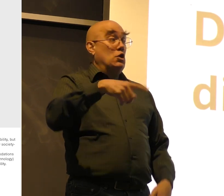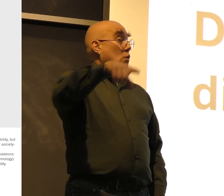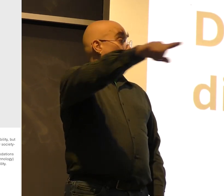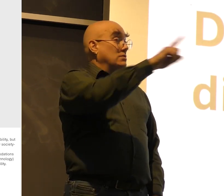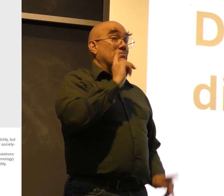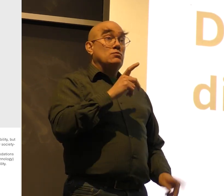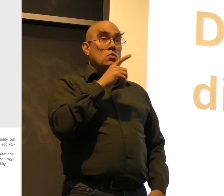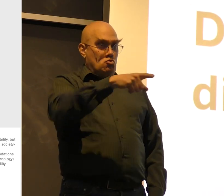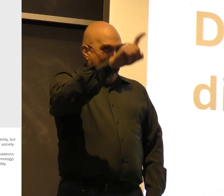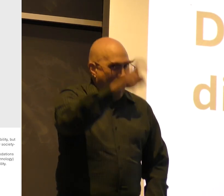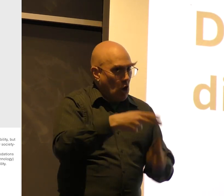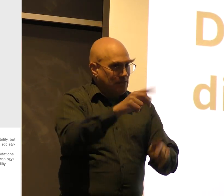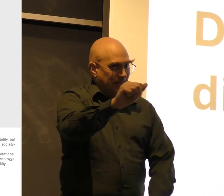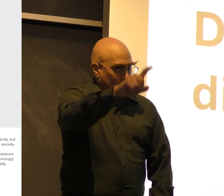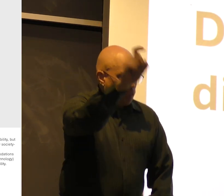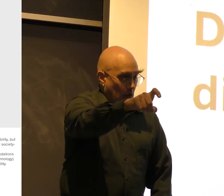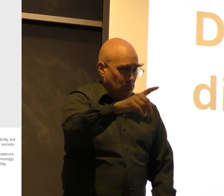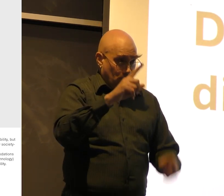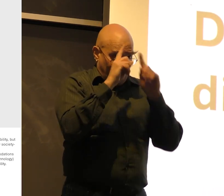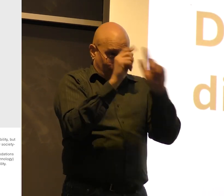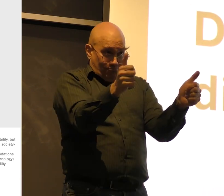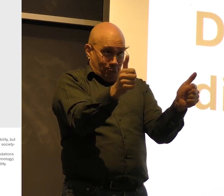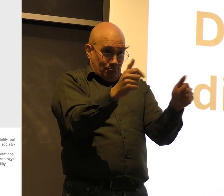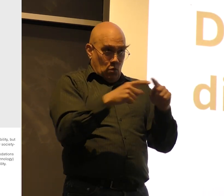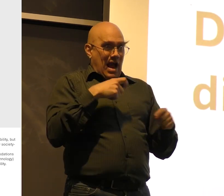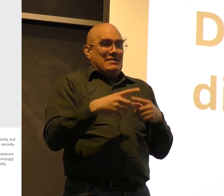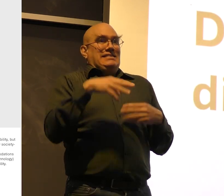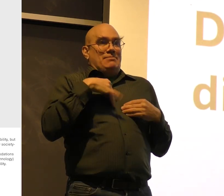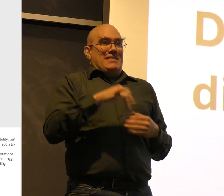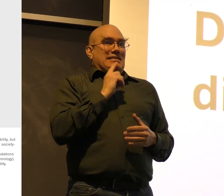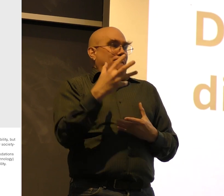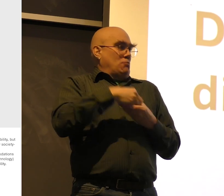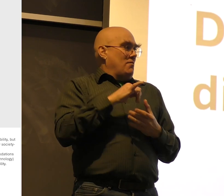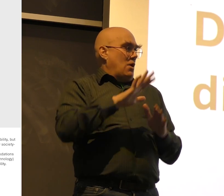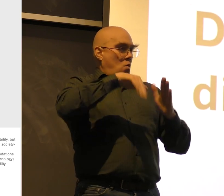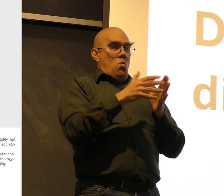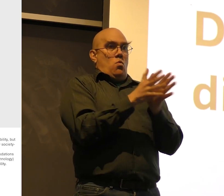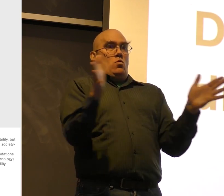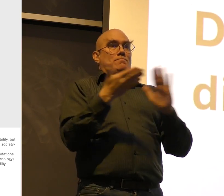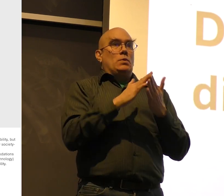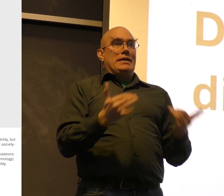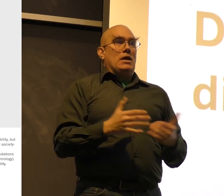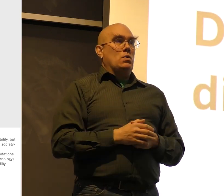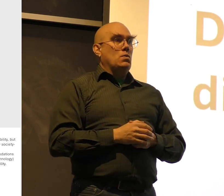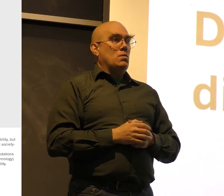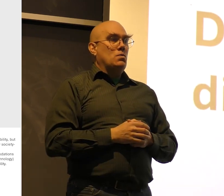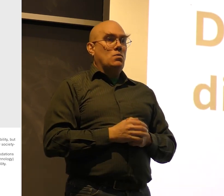Now, I am not here to tell you, you have to call yourself disabled when you walk out of this room. That's up to you, but we have to accept that it is part of our